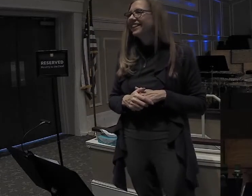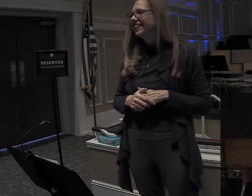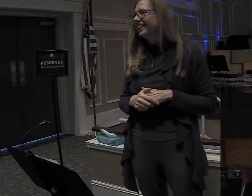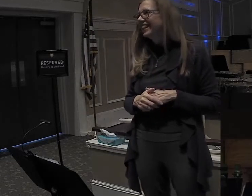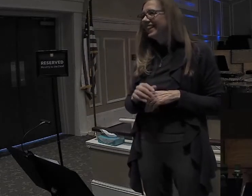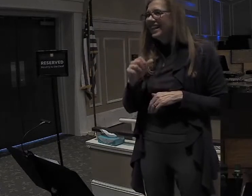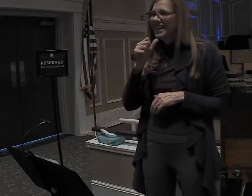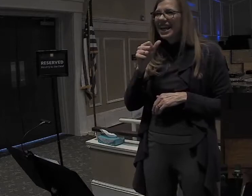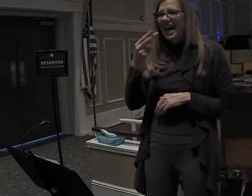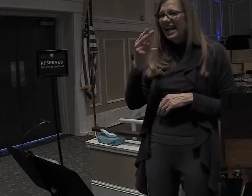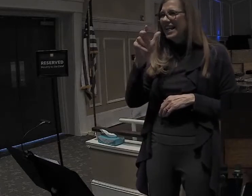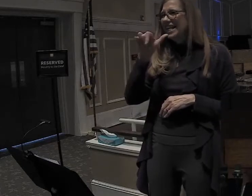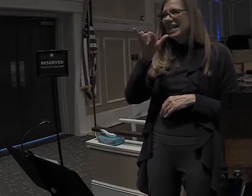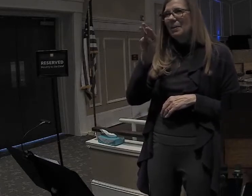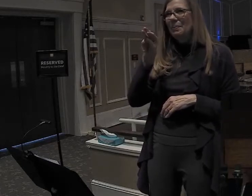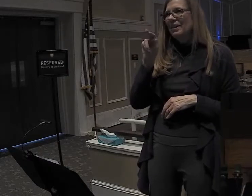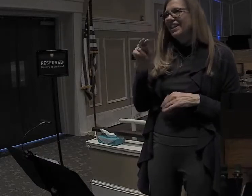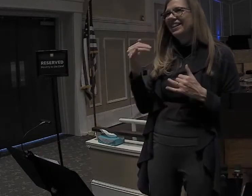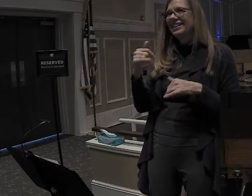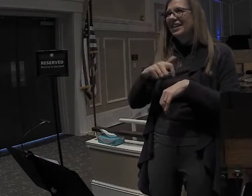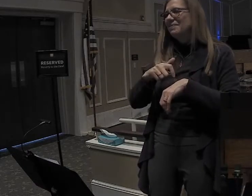hymn? Not necessarily a hymn.